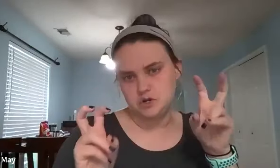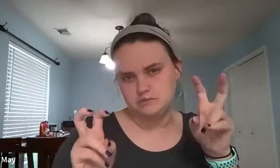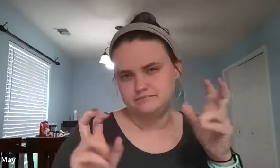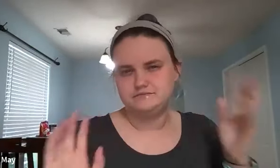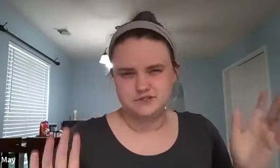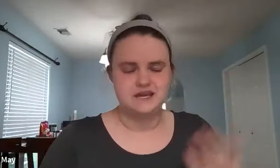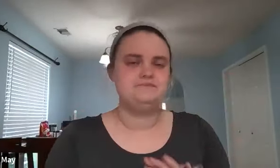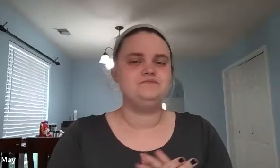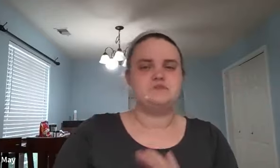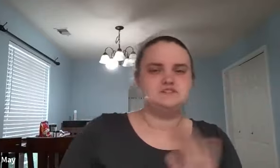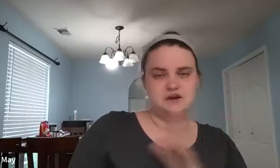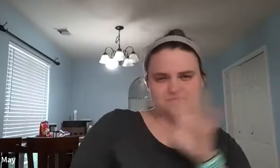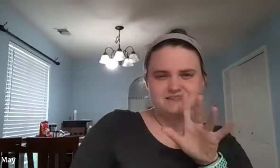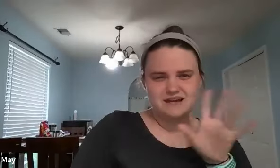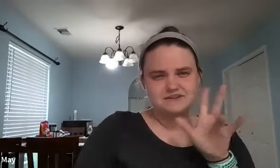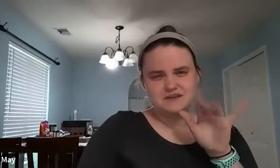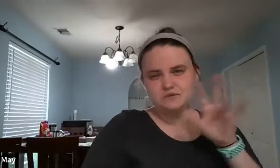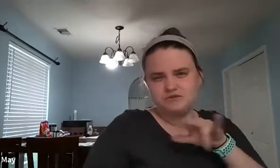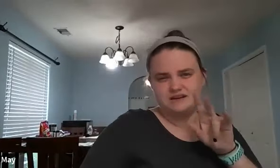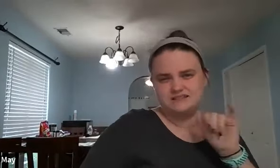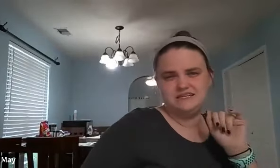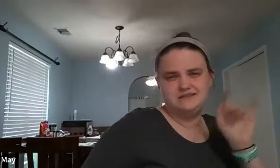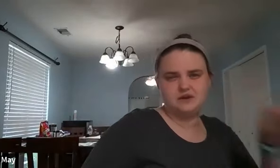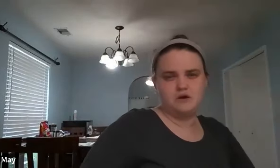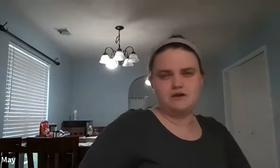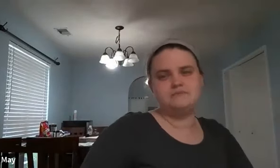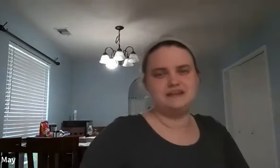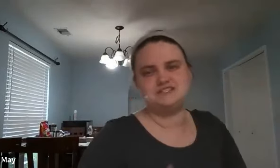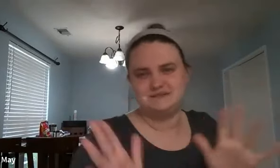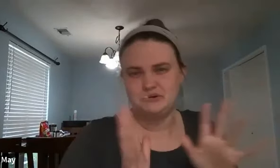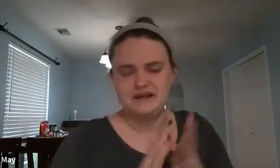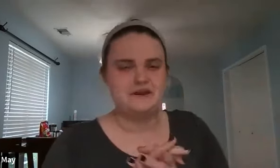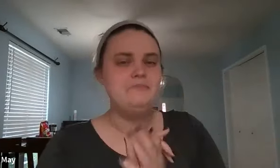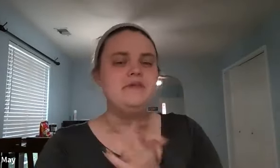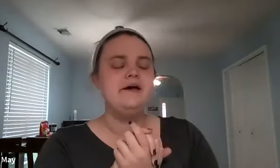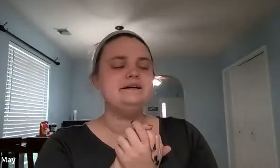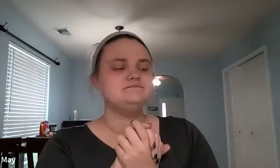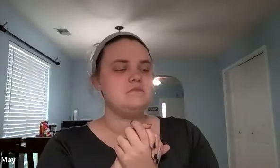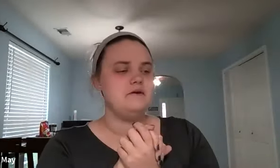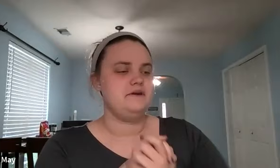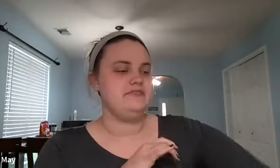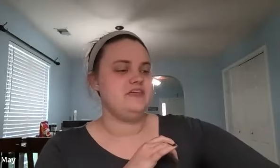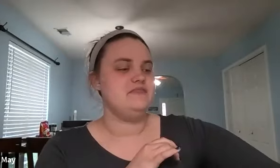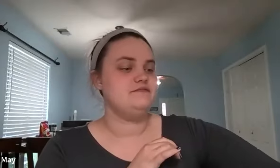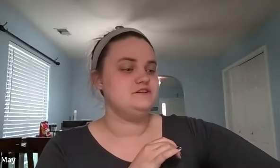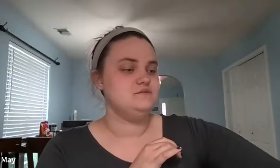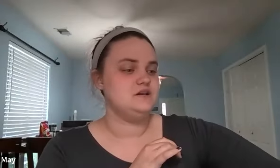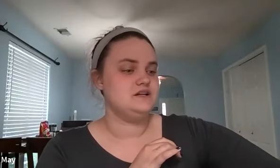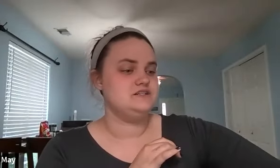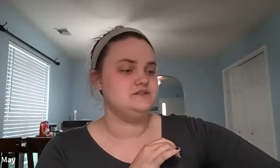verb per se. So that's kind of a thing we'll kind of see later on, but I just like to point it out now. All right, then the first one we're going to do